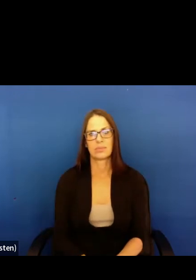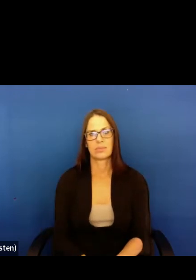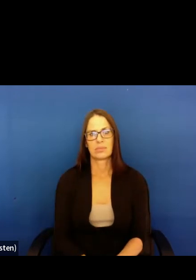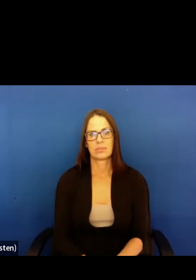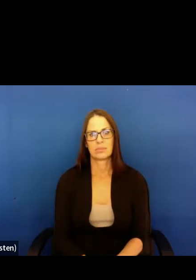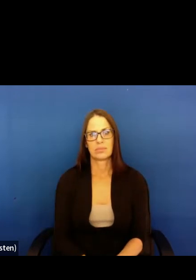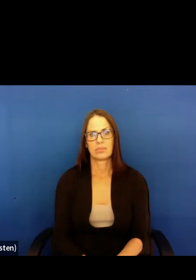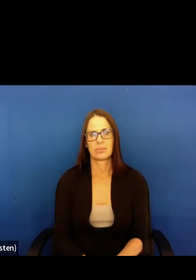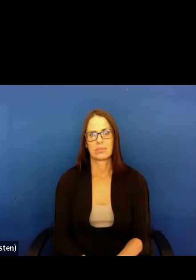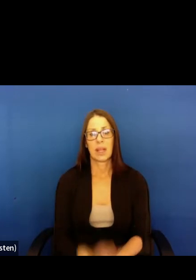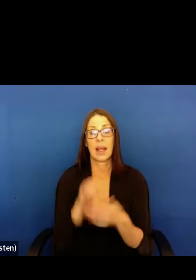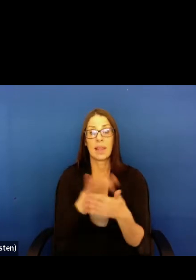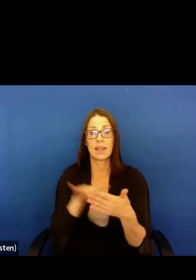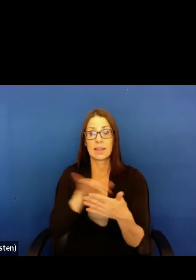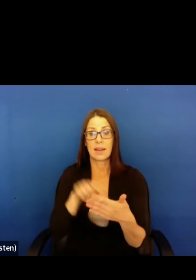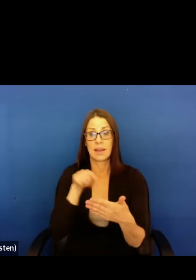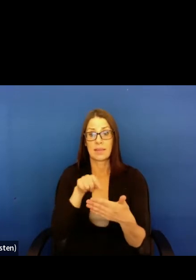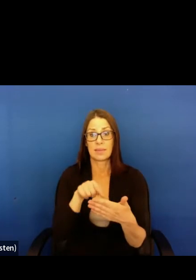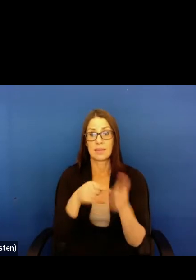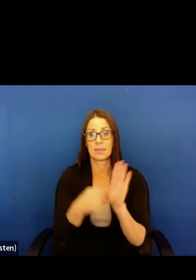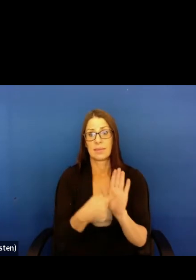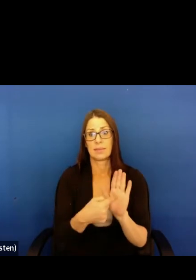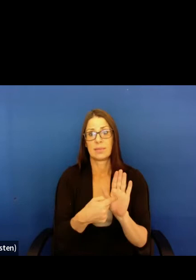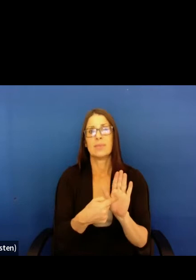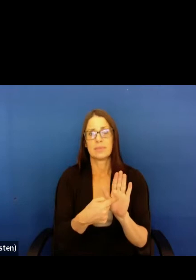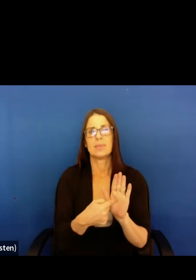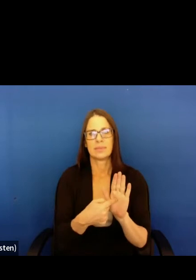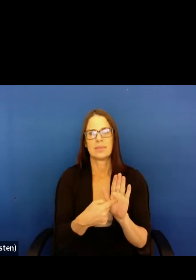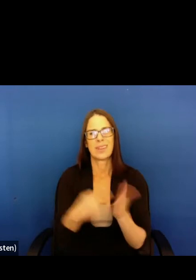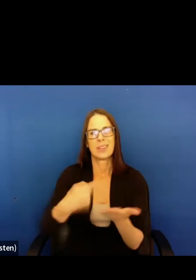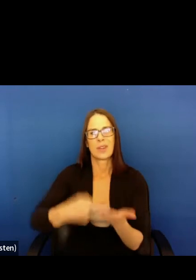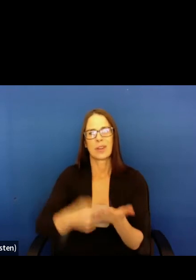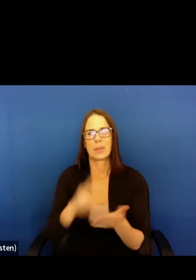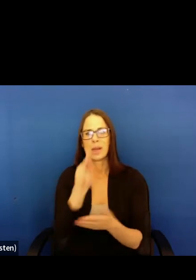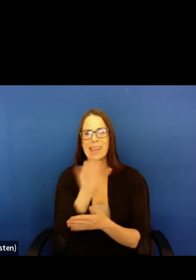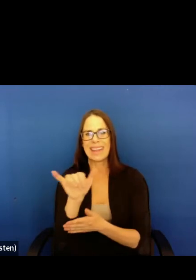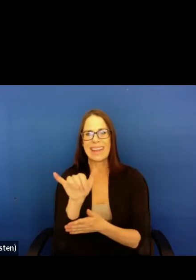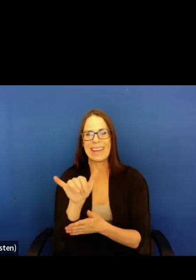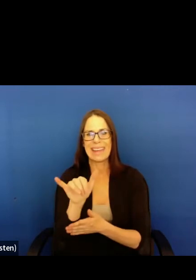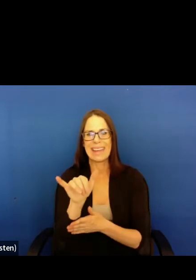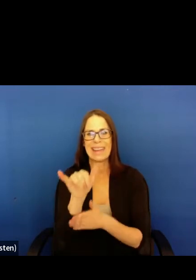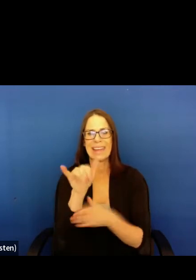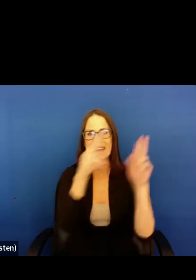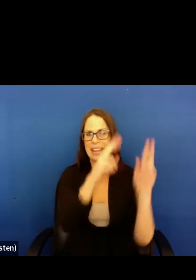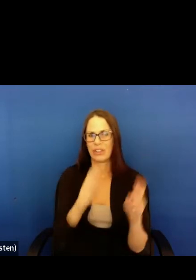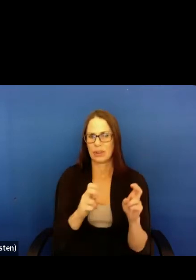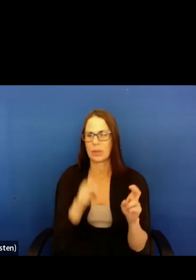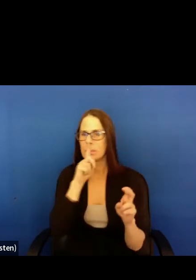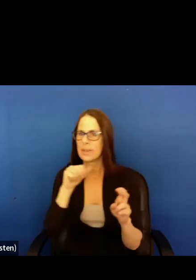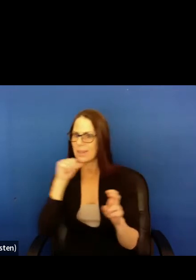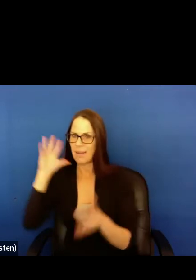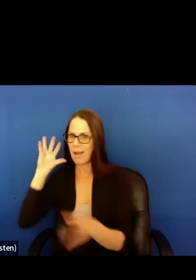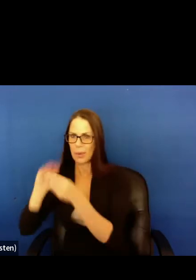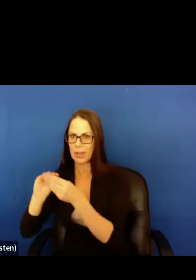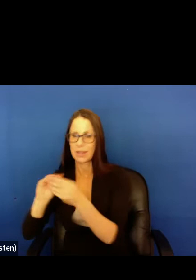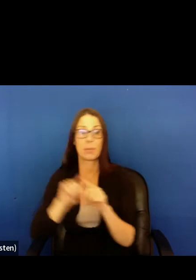The study talked about key issues and not comprehensive issues necessarily. So a key issue would be the fact that